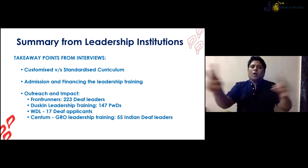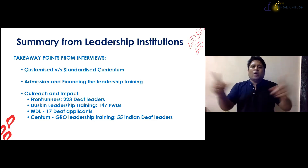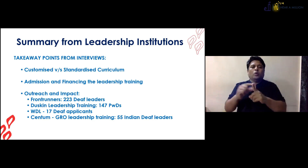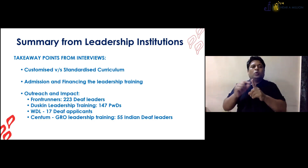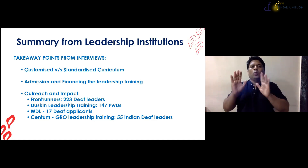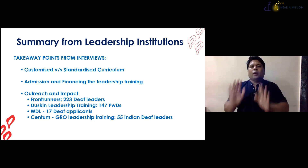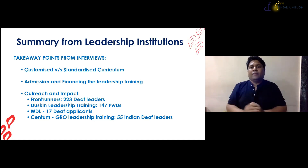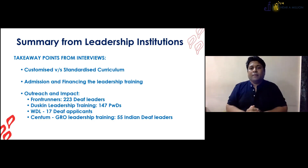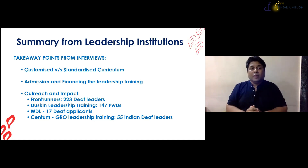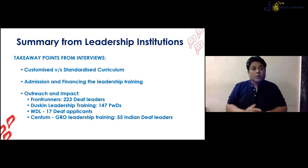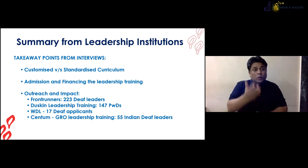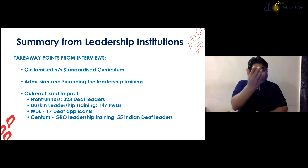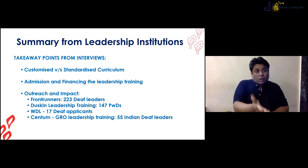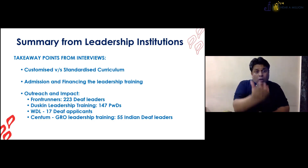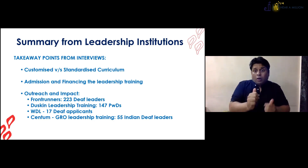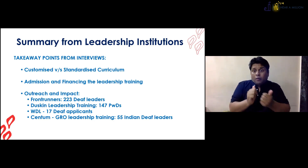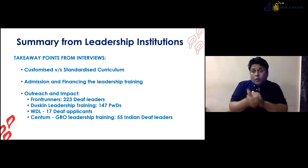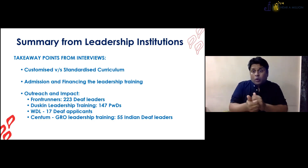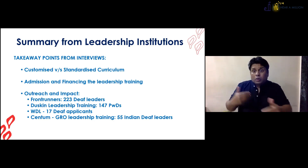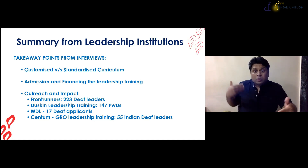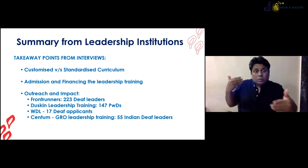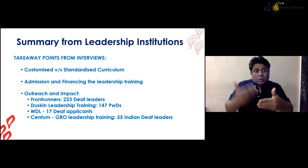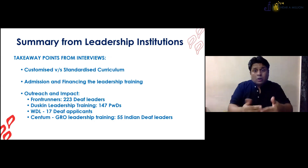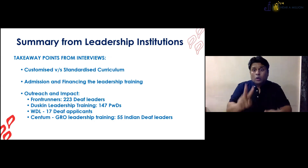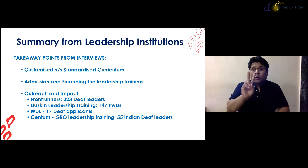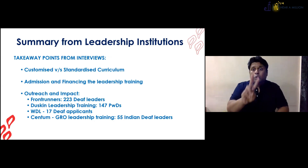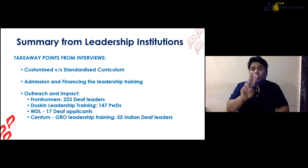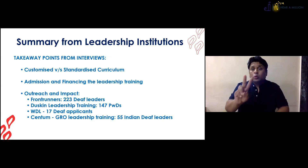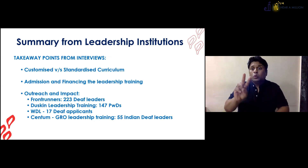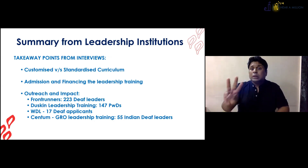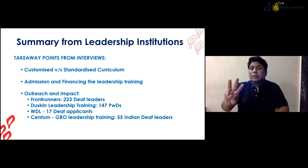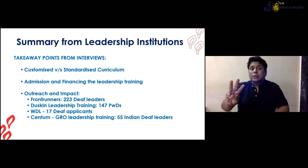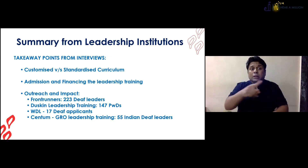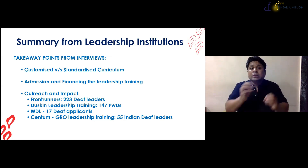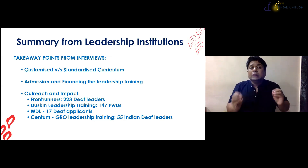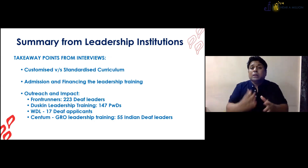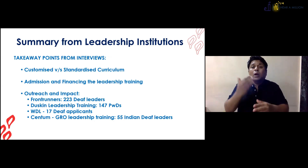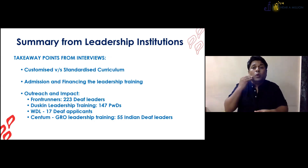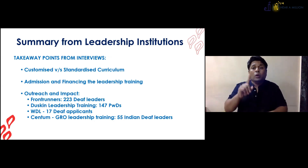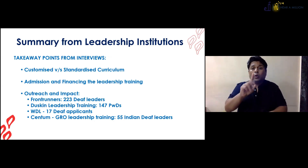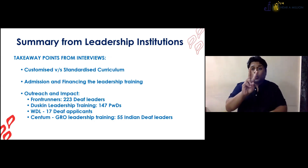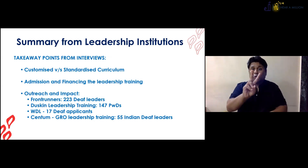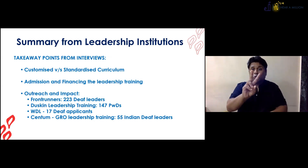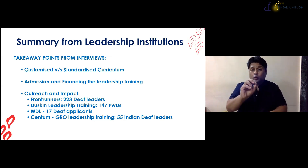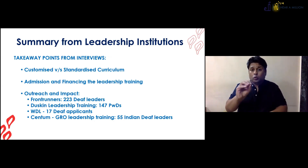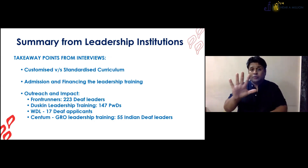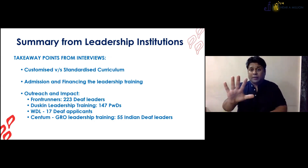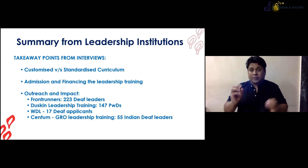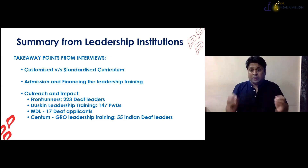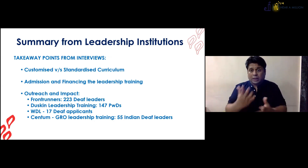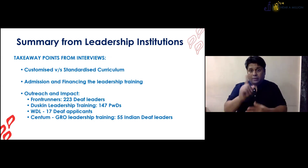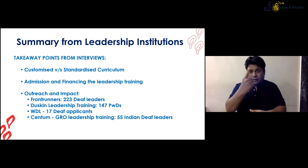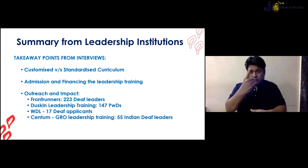involved and who are very scared to do that. So for the fellowships over here, they started